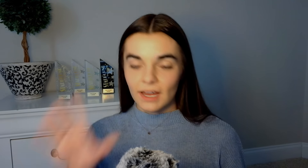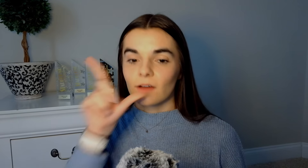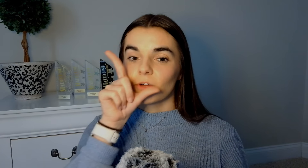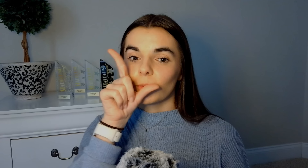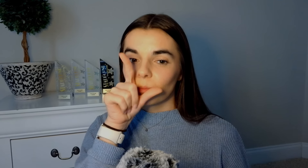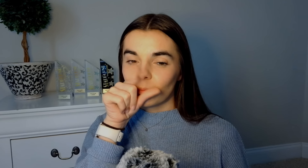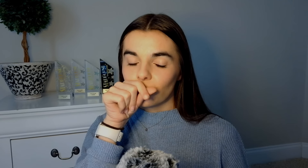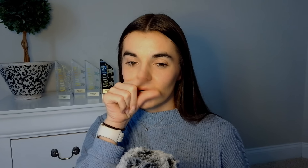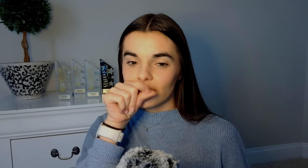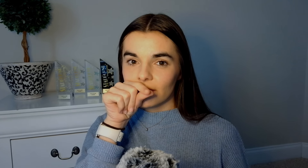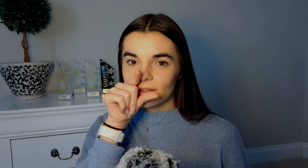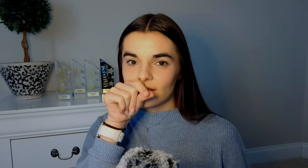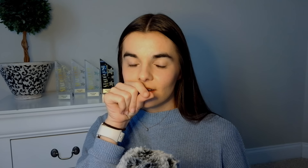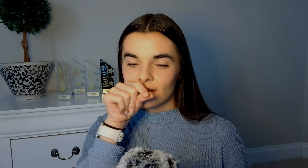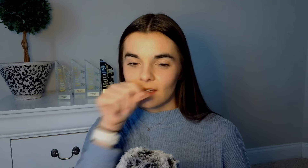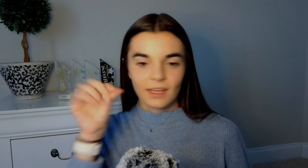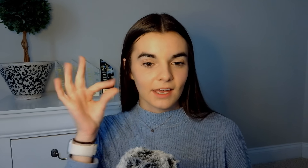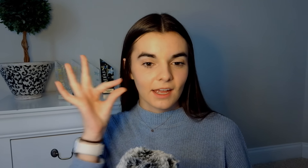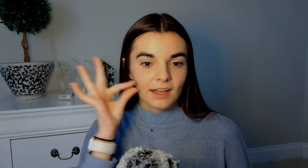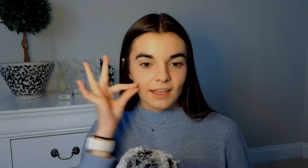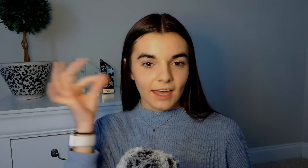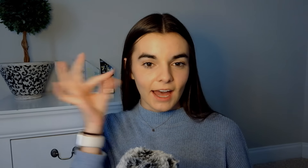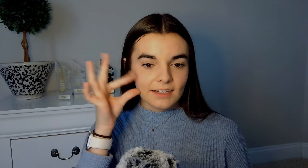have bird, cat,